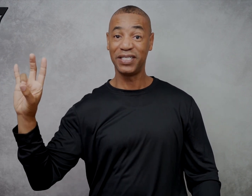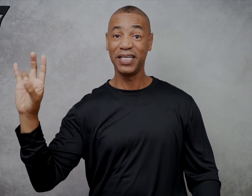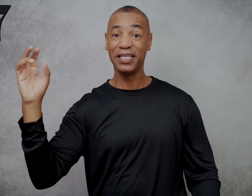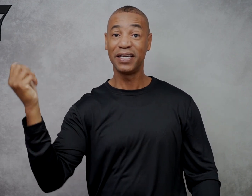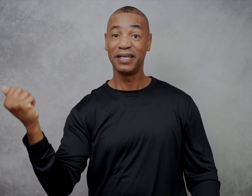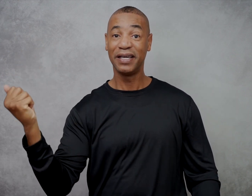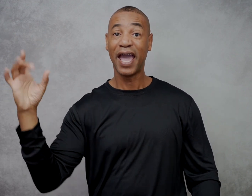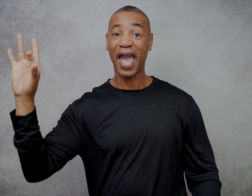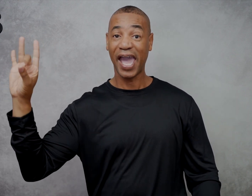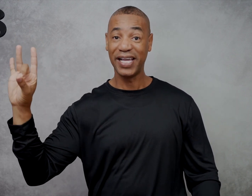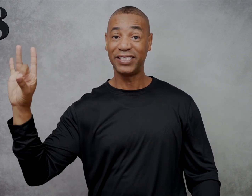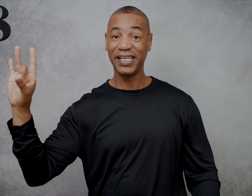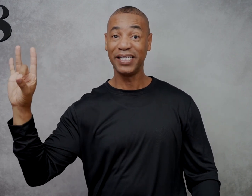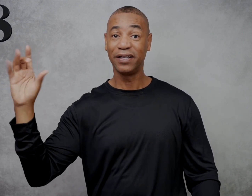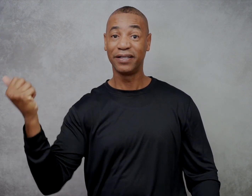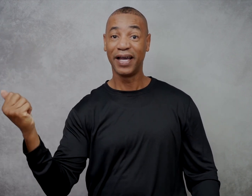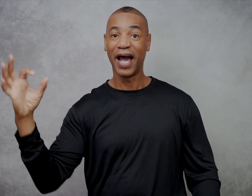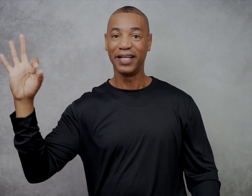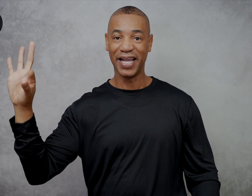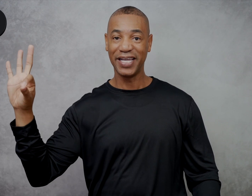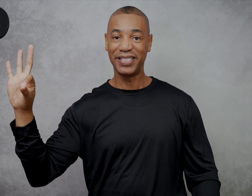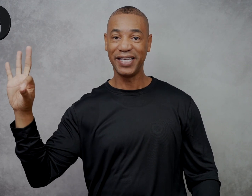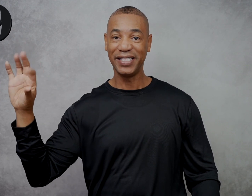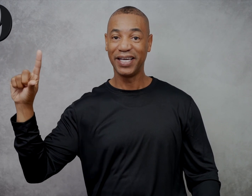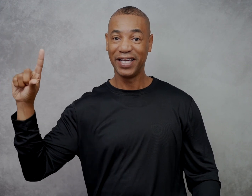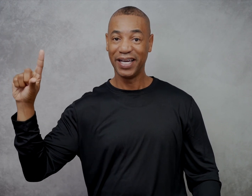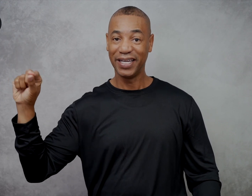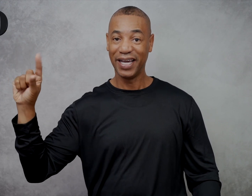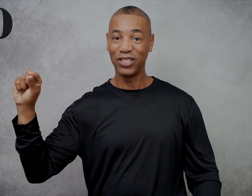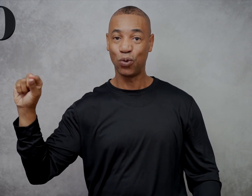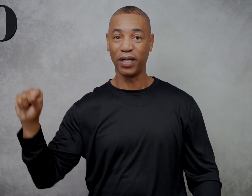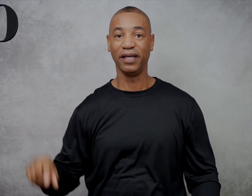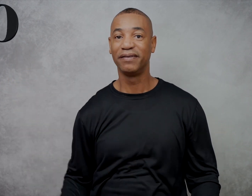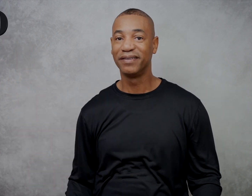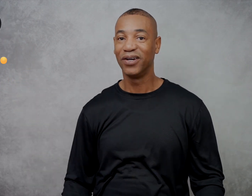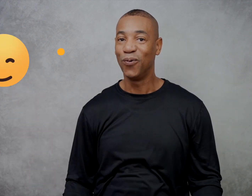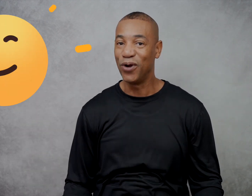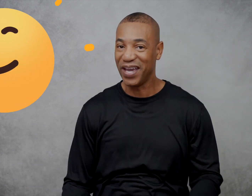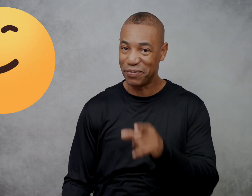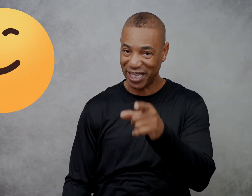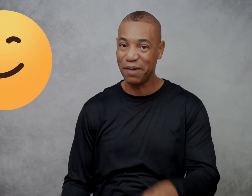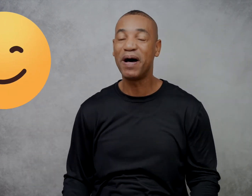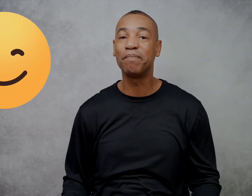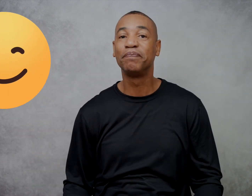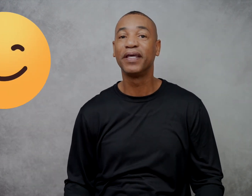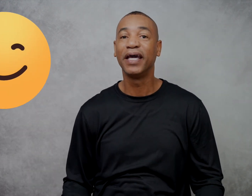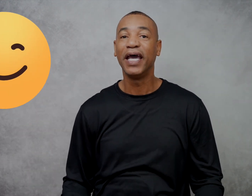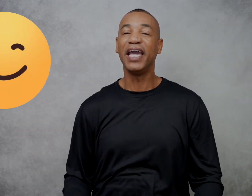17, 18, 19, and 20. Were you able to keep up? If